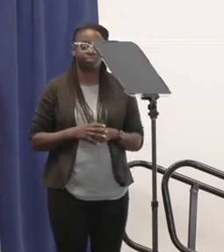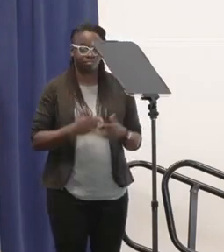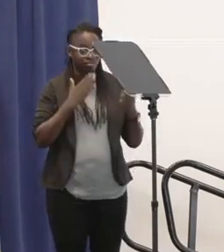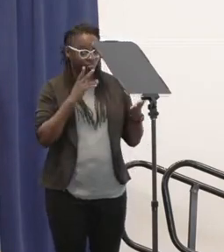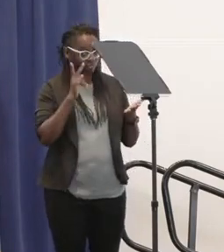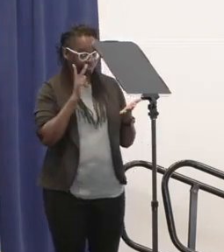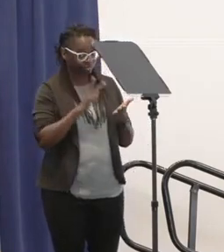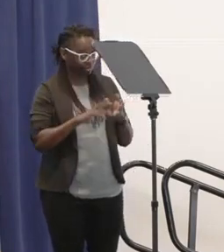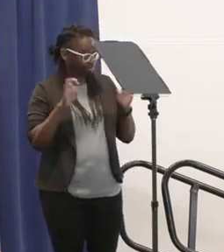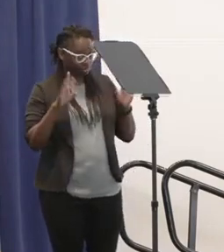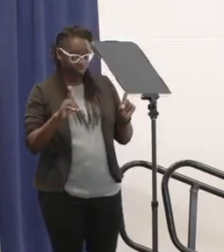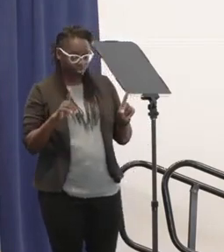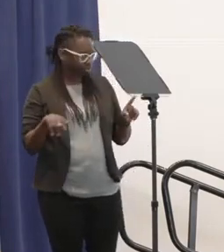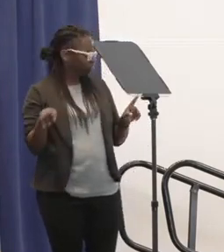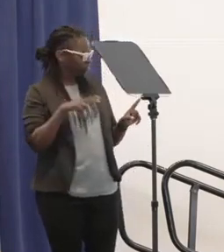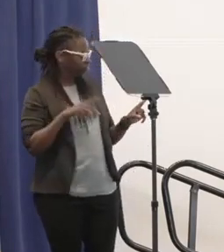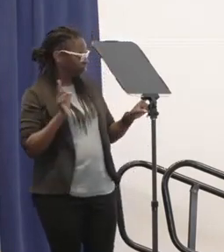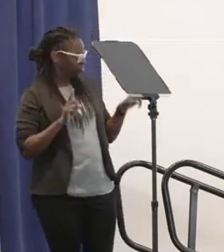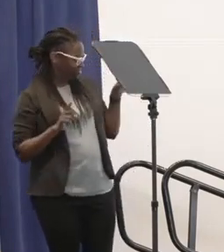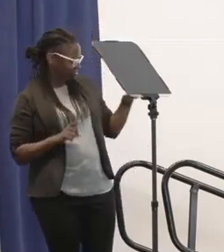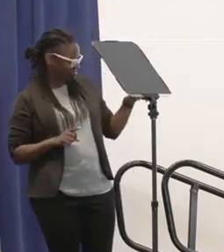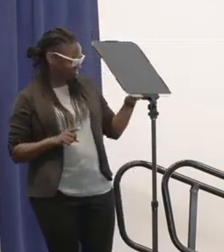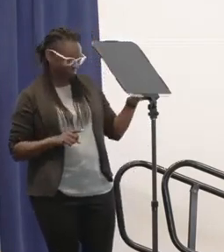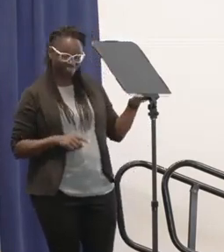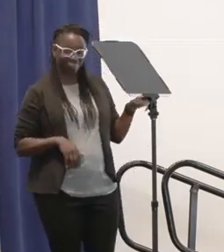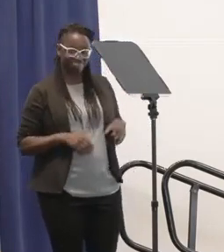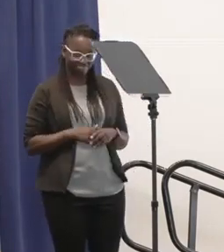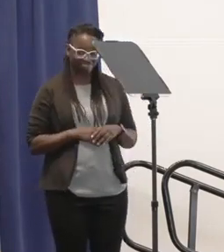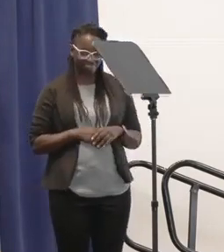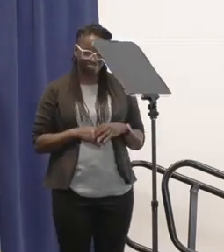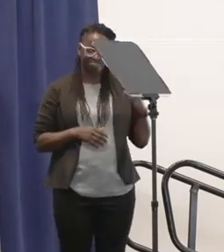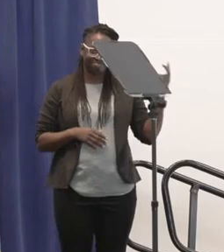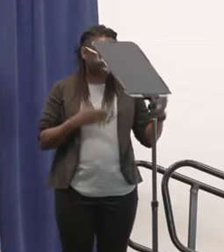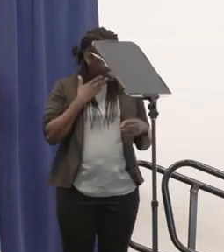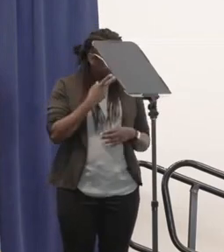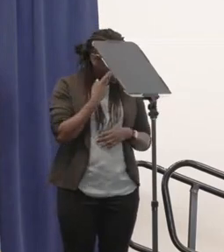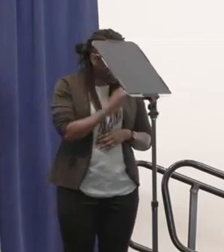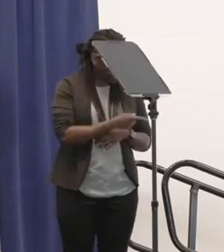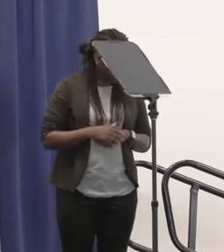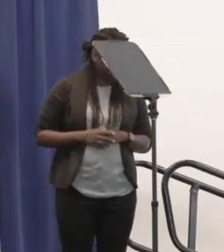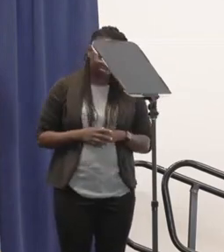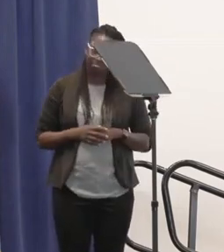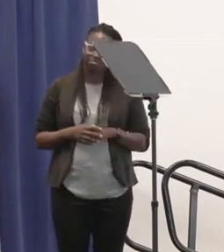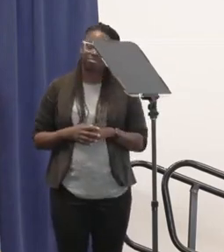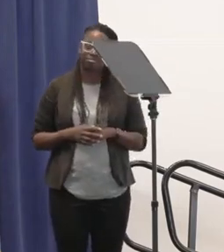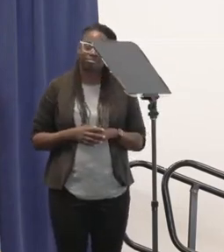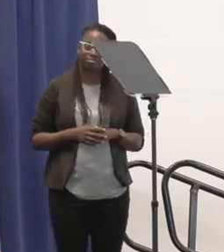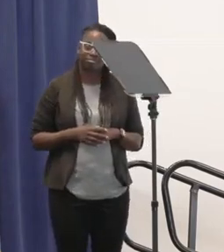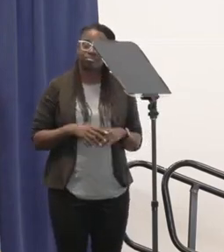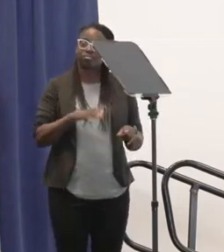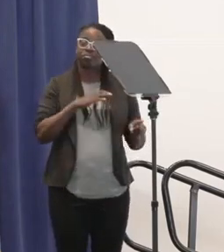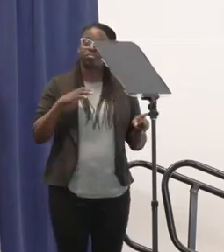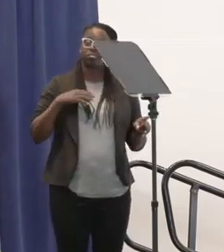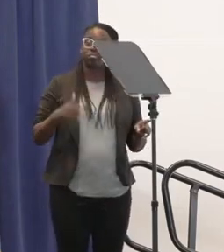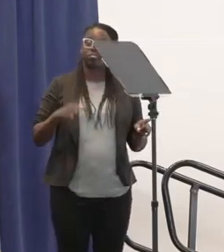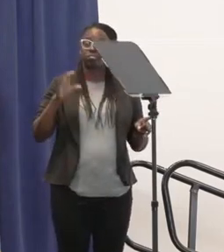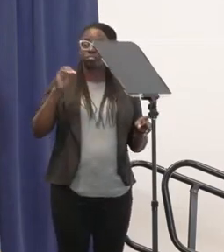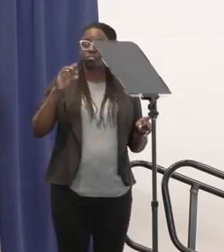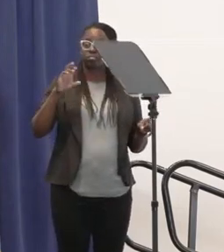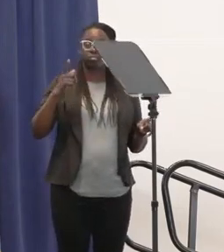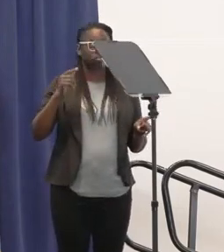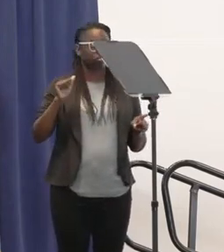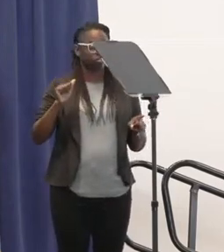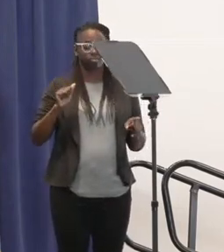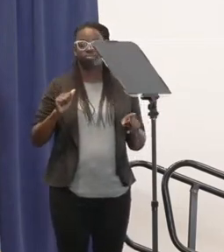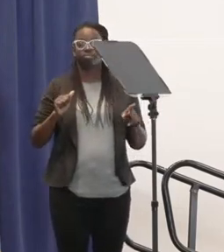I'm introducing Tutwiler. Good to see you. Thank you, of course, to Commissioner Ortega, Riley, board members, our